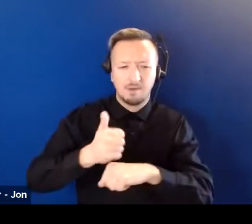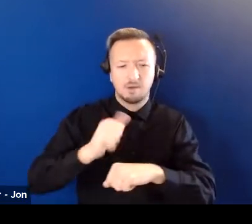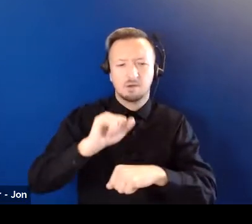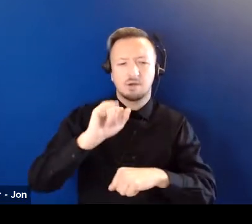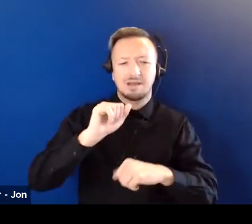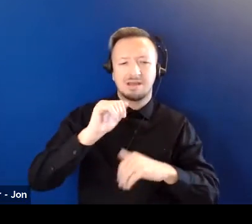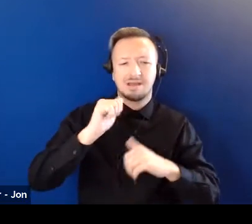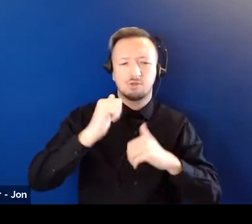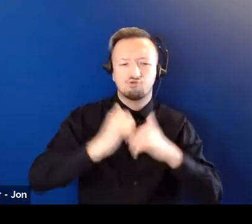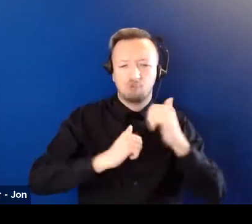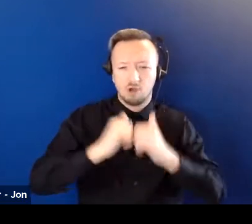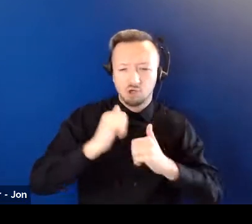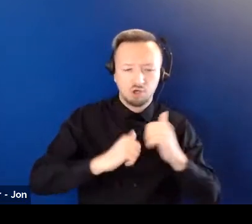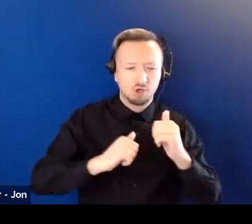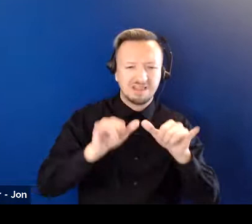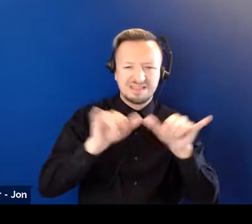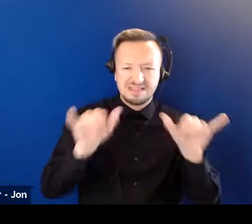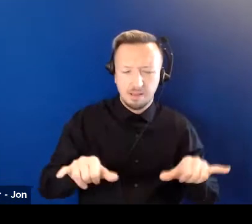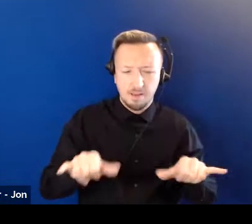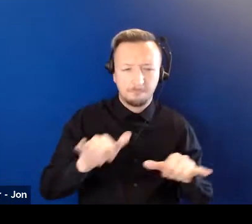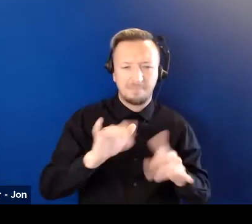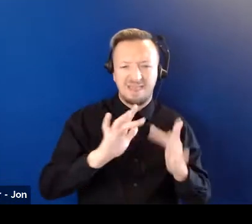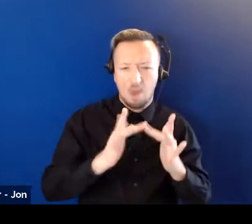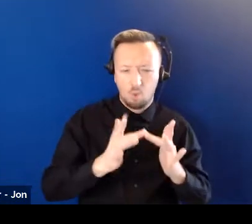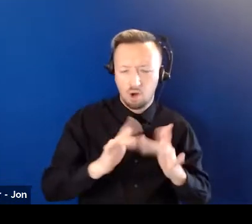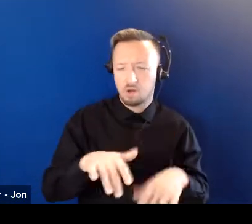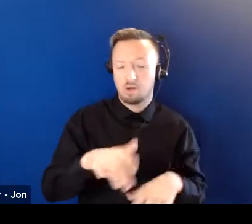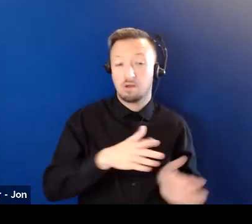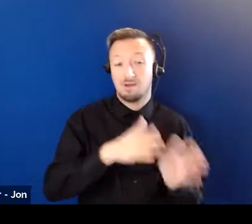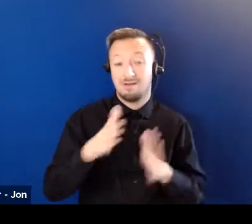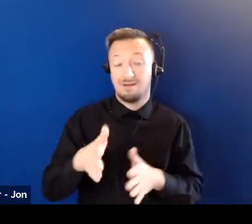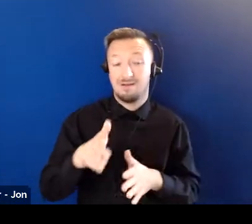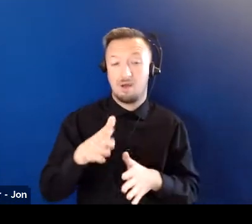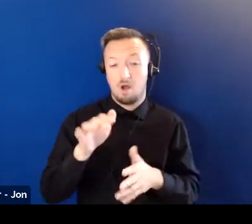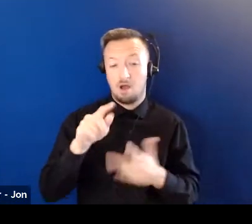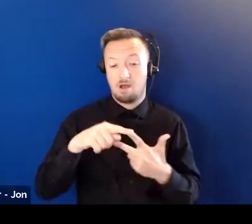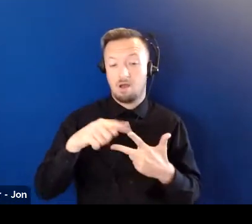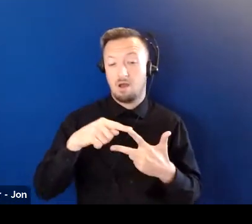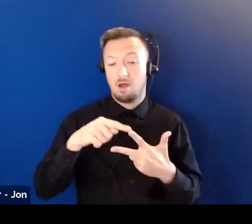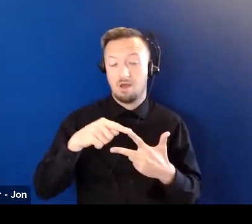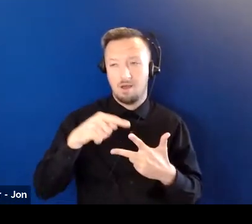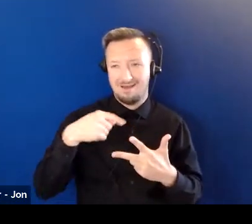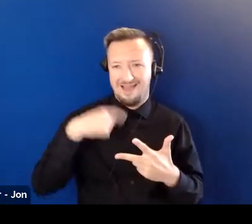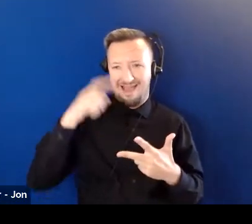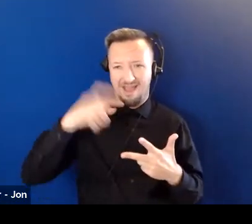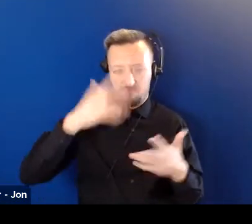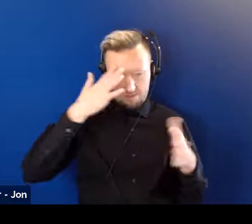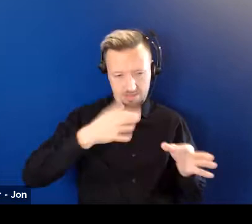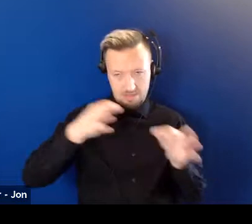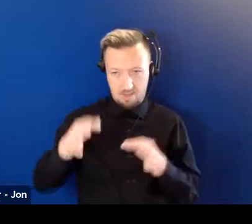network that people need. The second thing is you have to make decisions about what